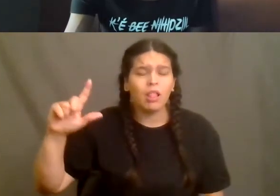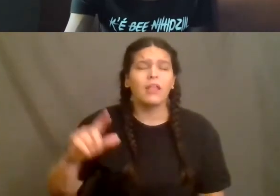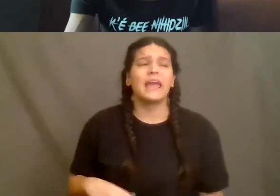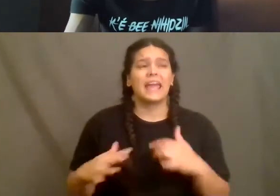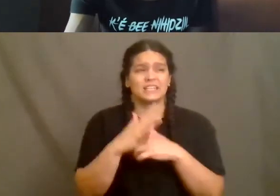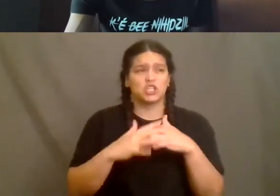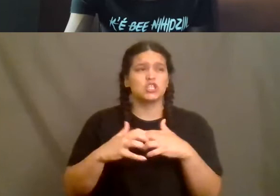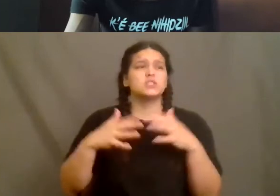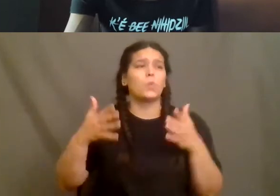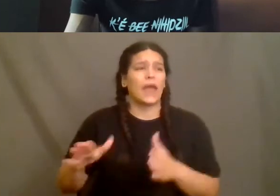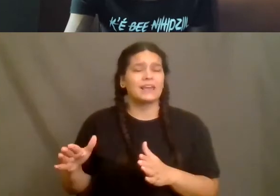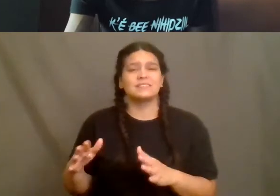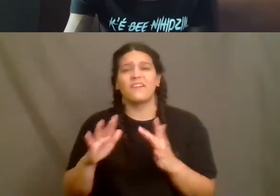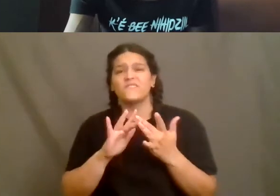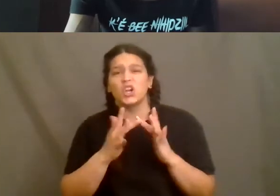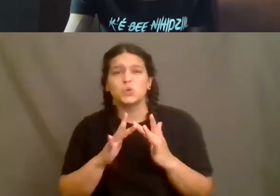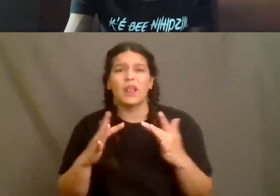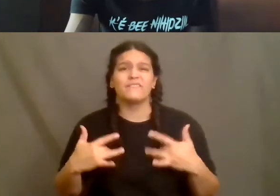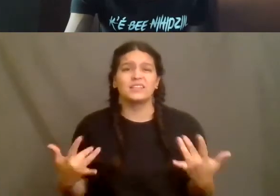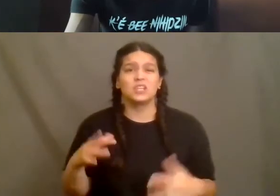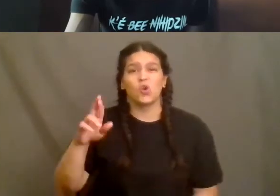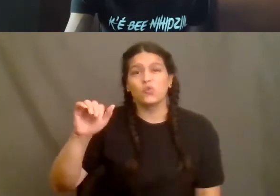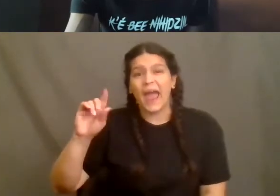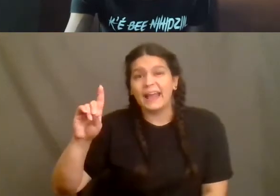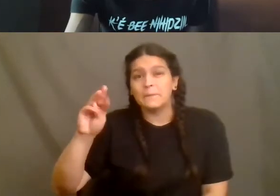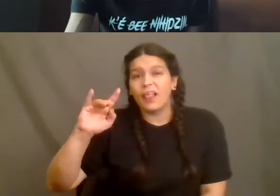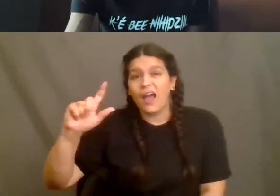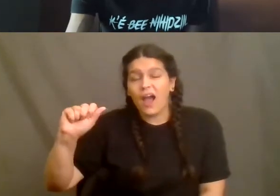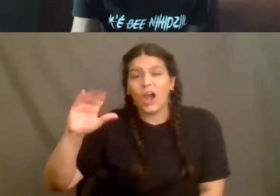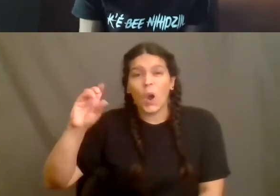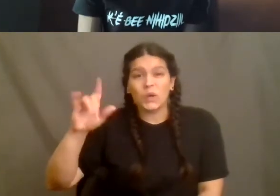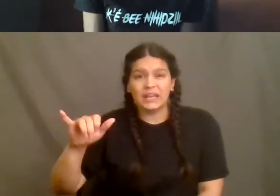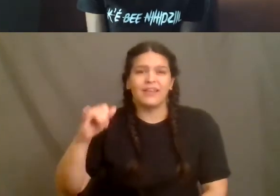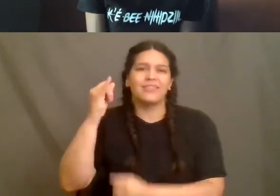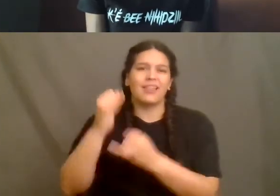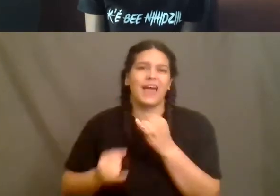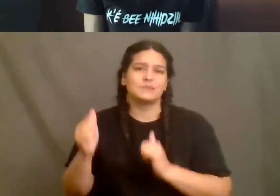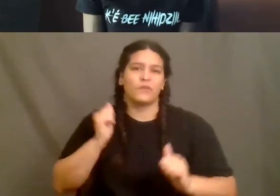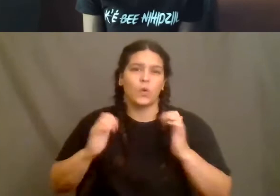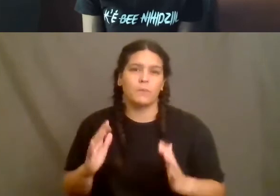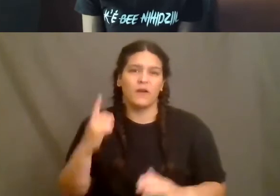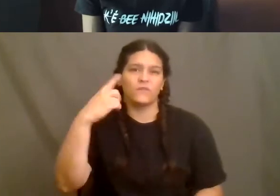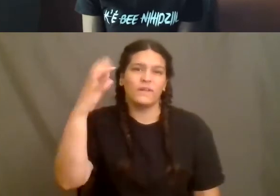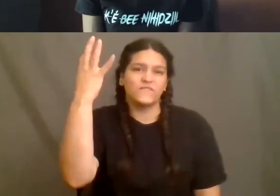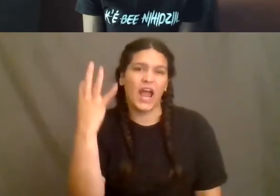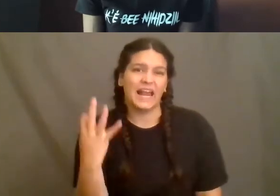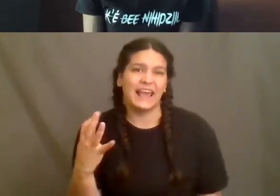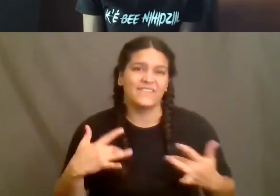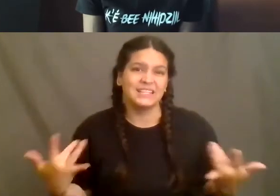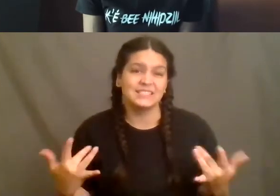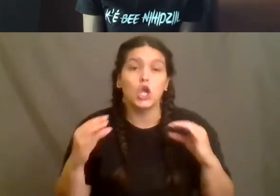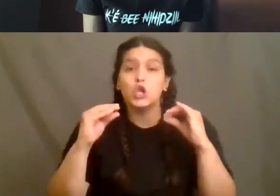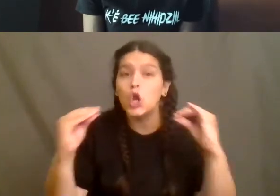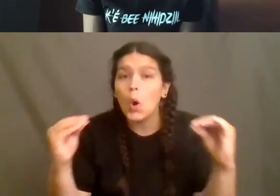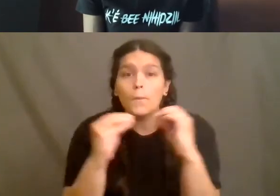events. Radmilla Cody has blessed us being the last performer in the Friday events. But don't